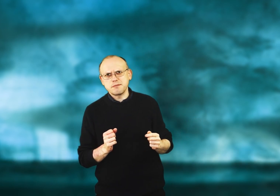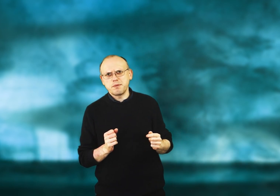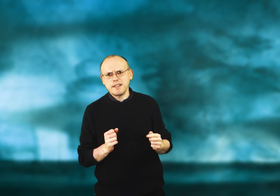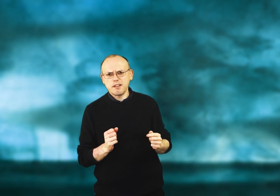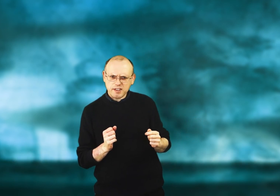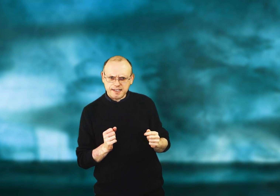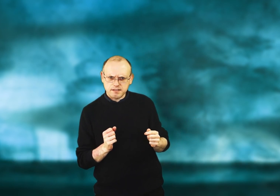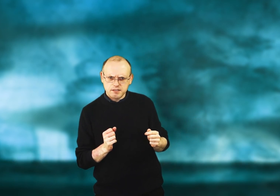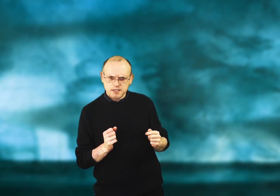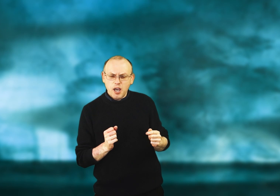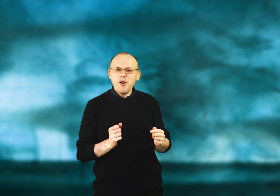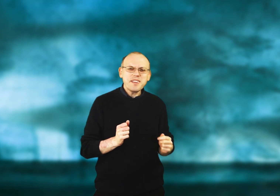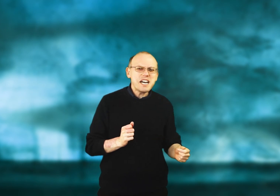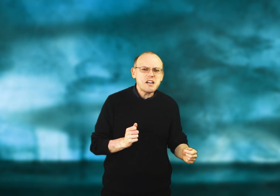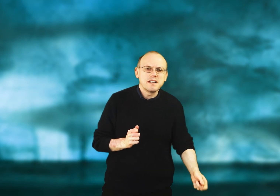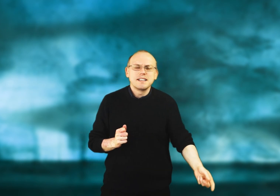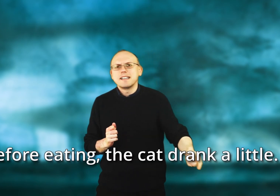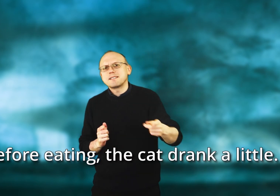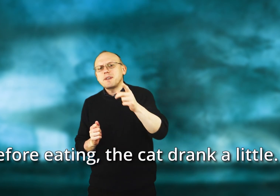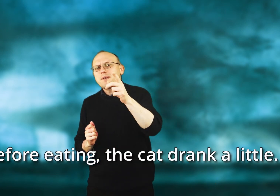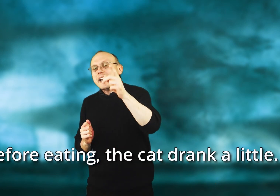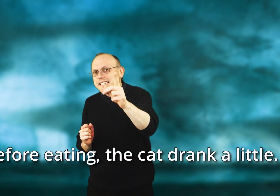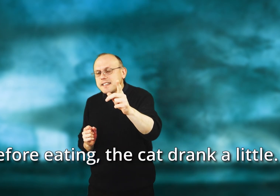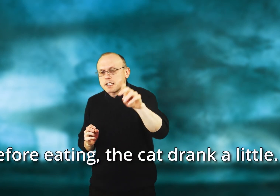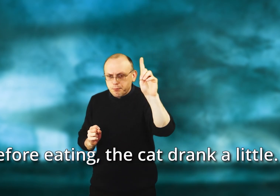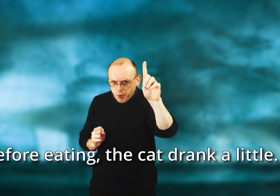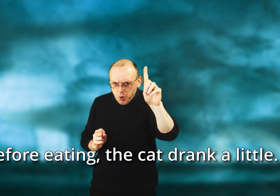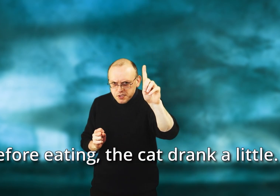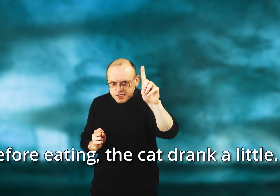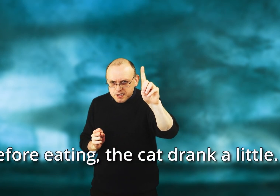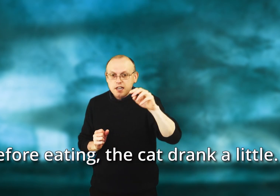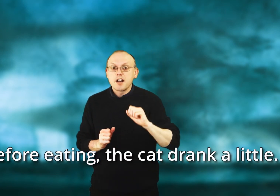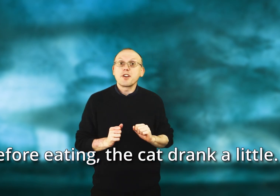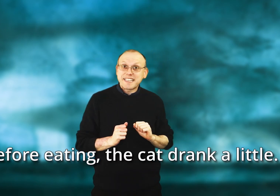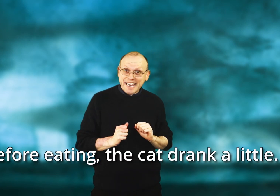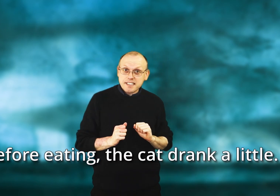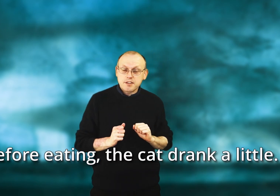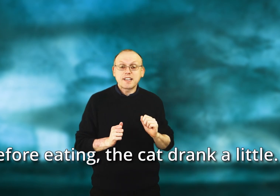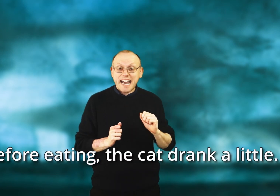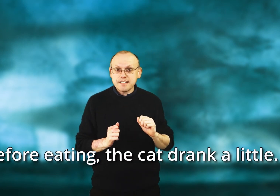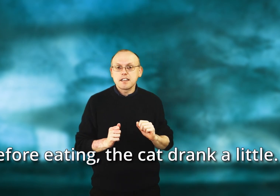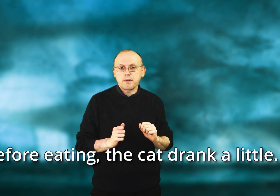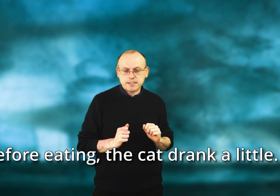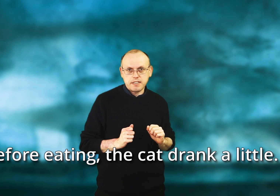eating the cat. Oh no! It's before eating, pause, the cat drank a